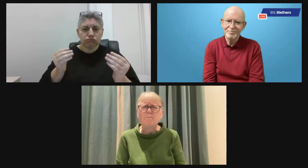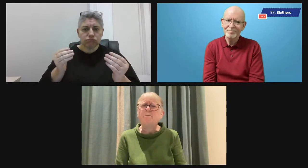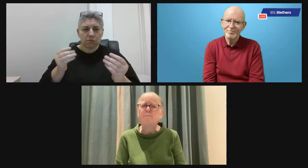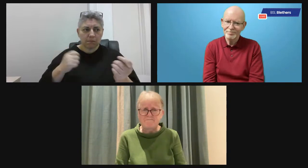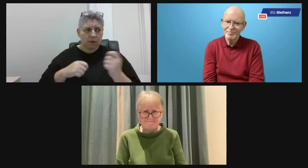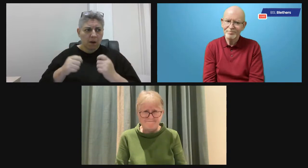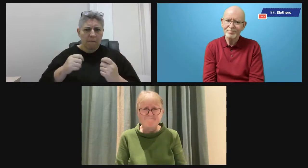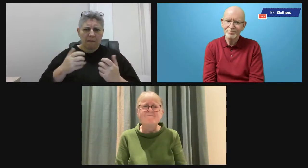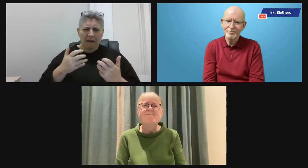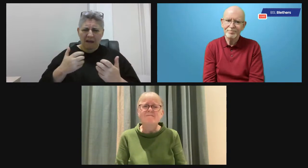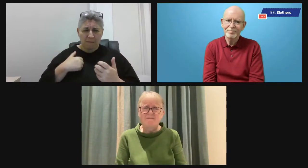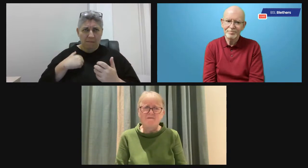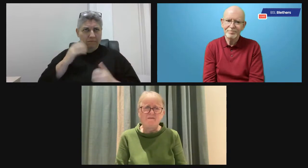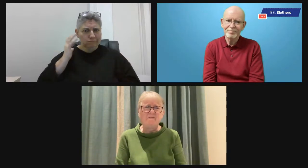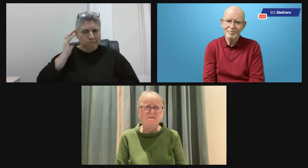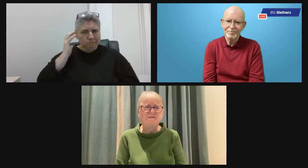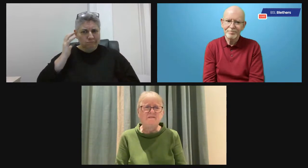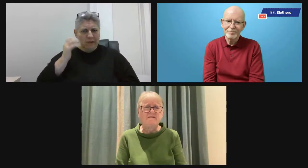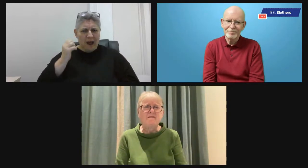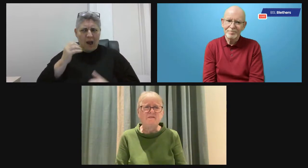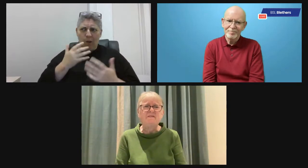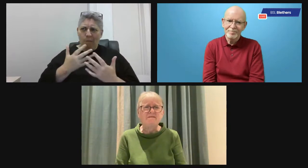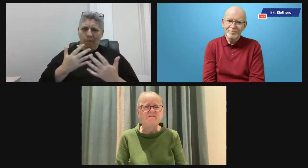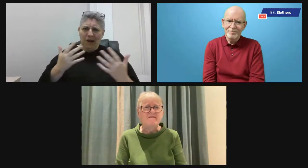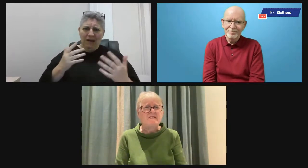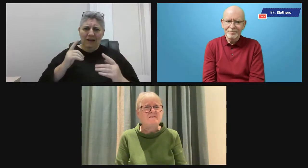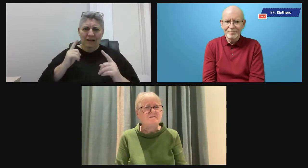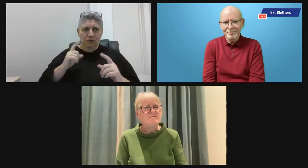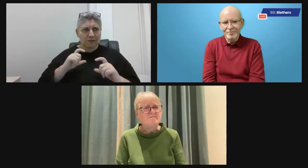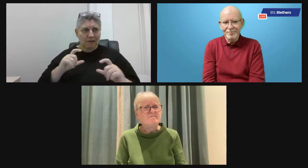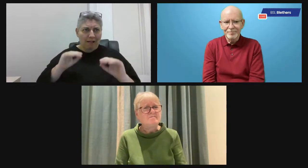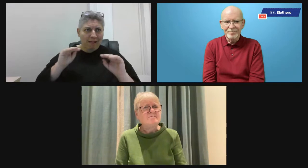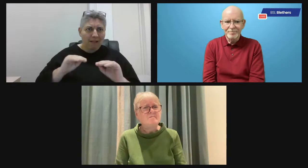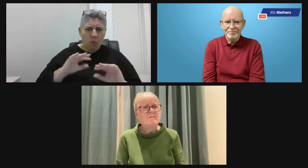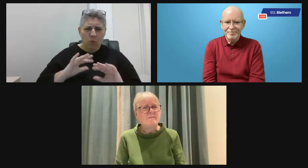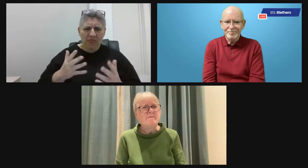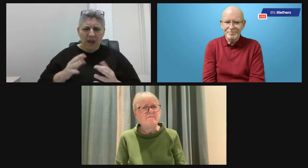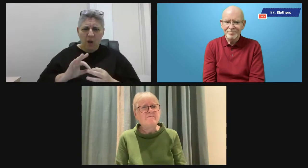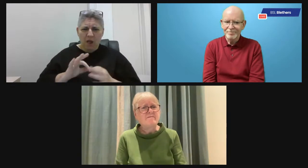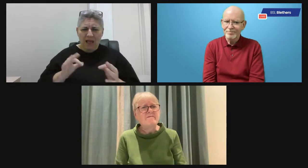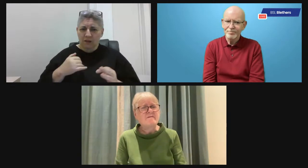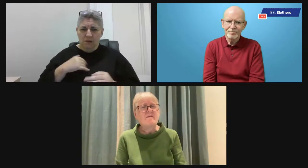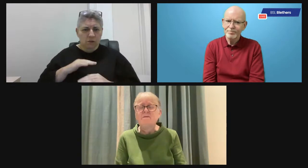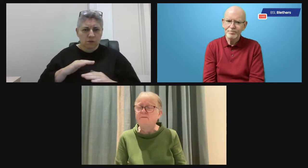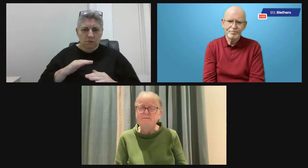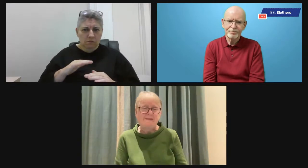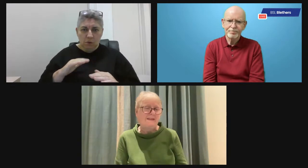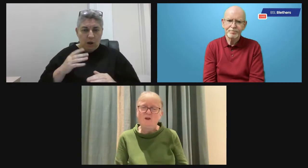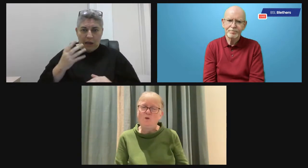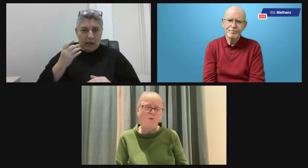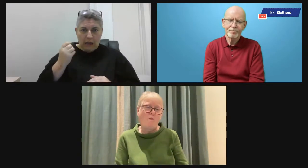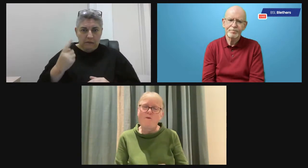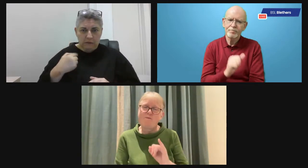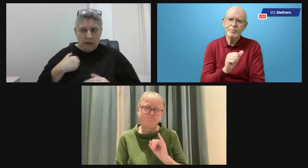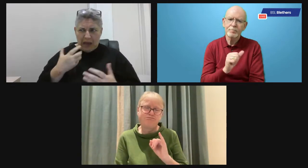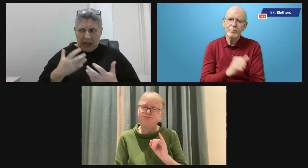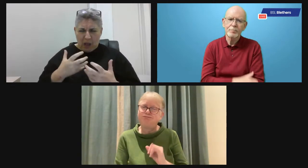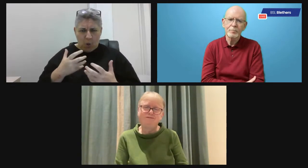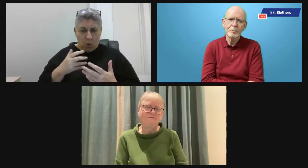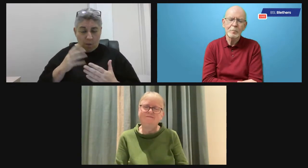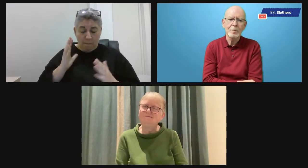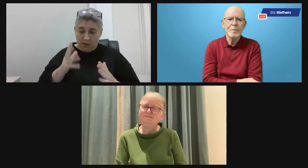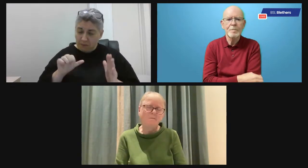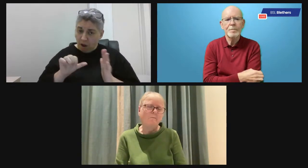you should be looking at going in linguistic courses as well, but the concern is these courses are not there anymore, or they're few